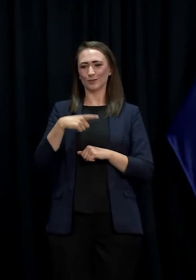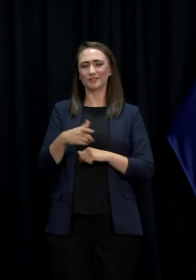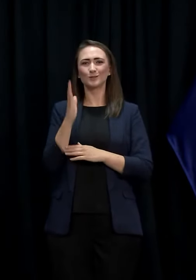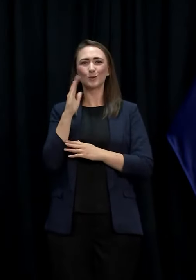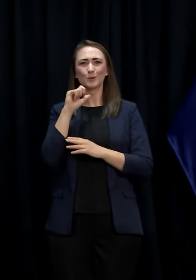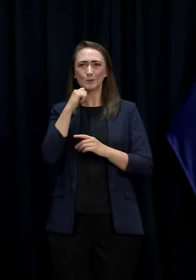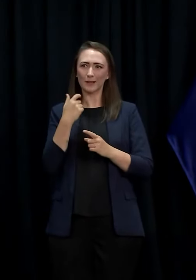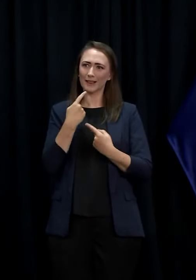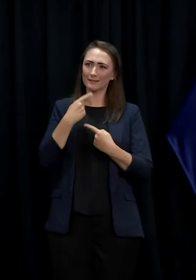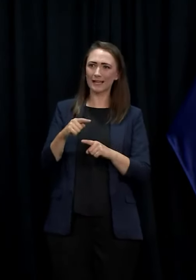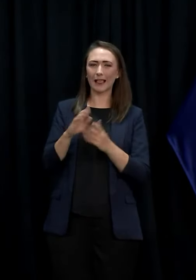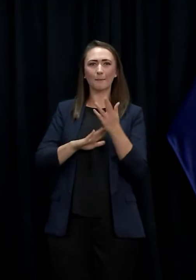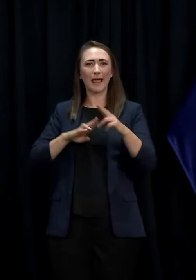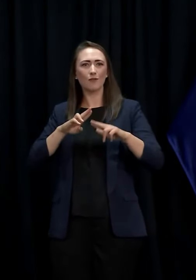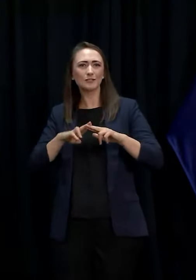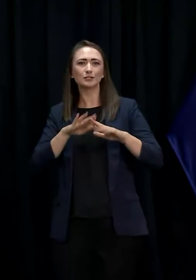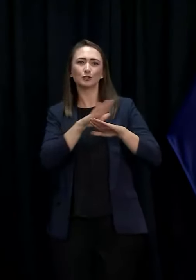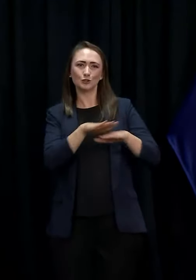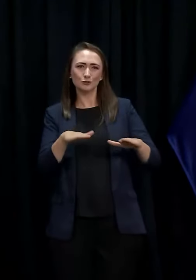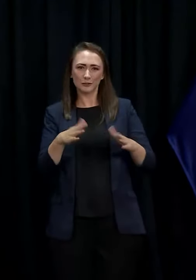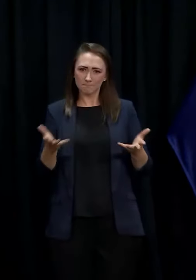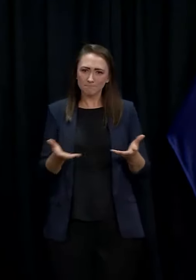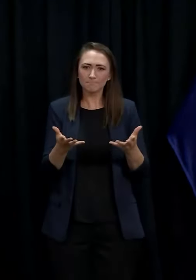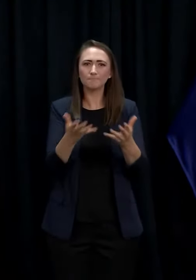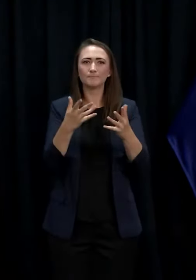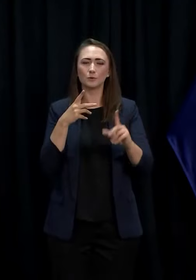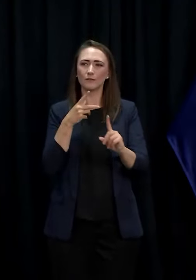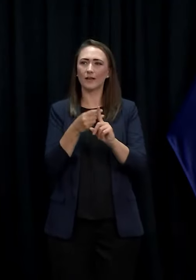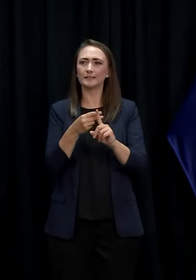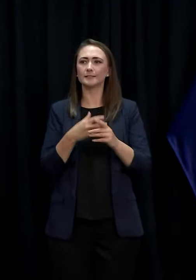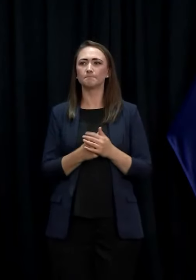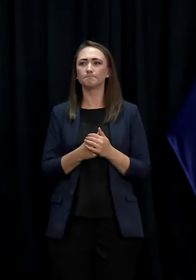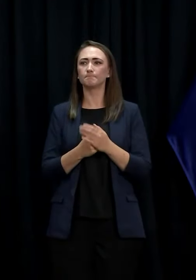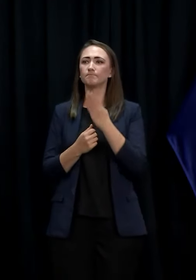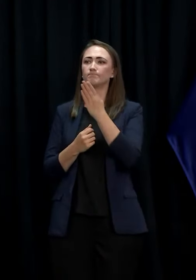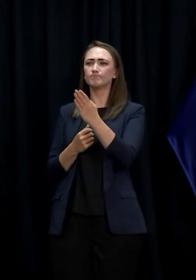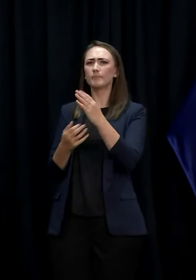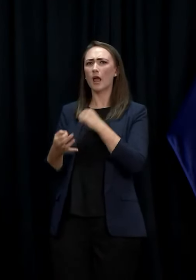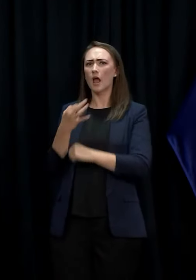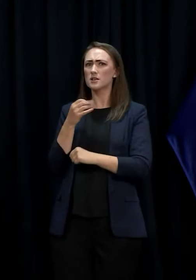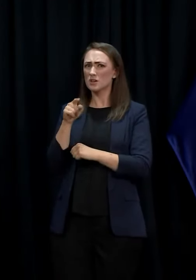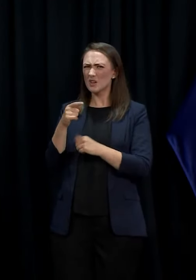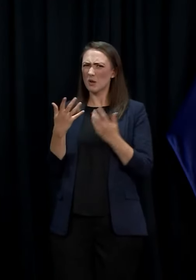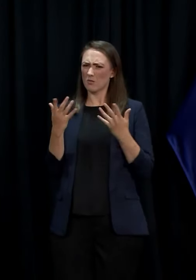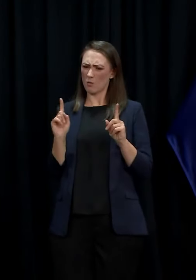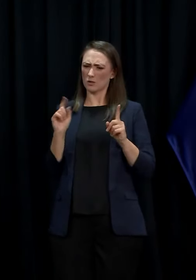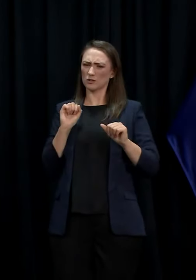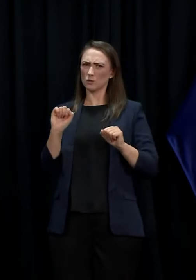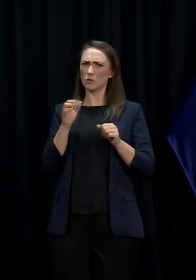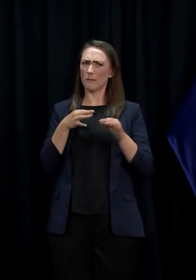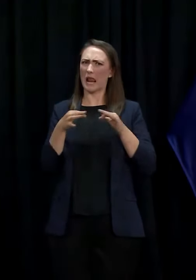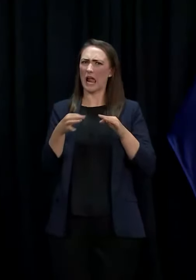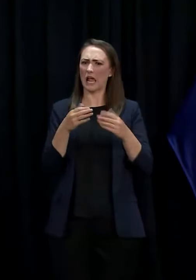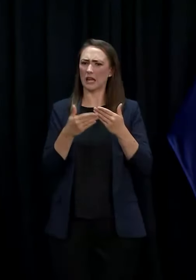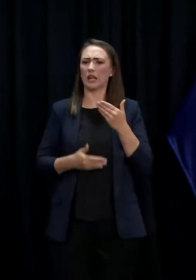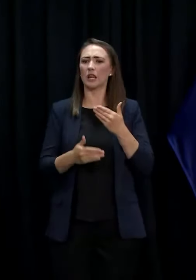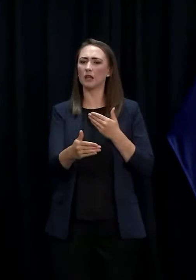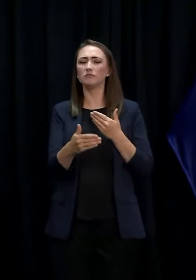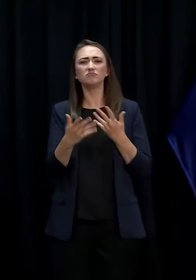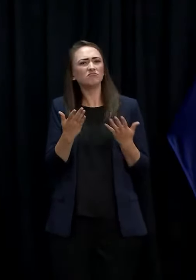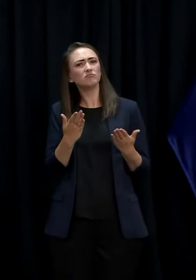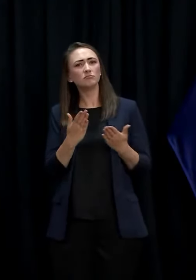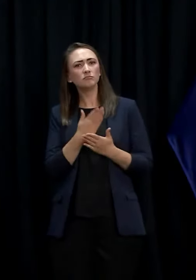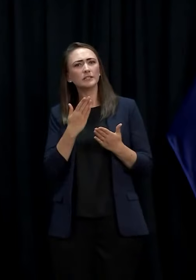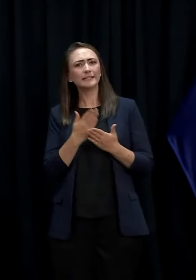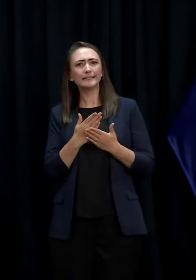well. You had no change of strategy plan, you have step change to this, it's just more of the same. No, we knew that this was going to be a long, slow grind,